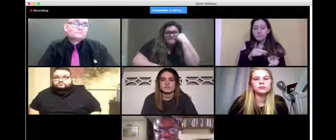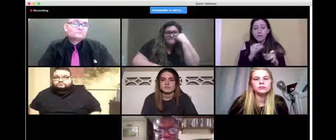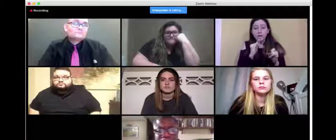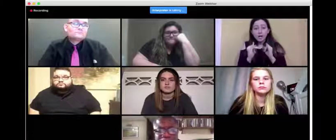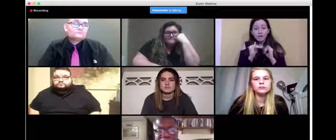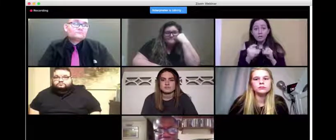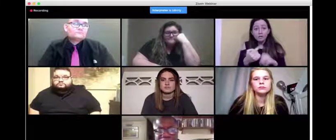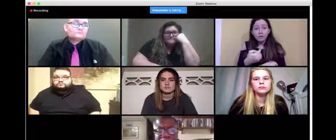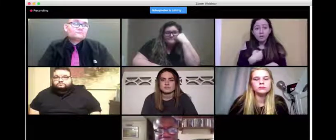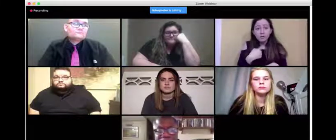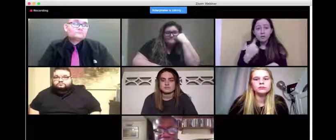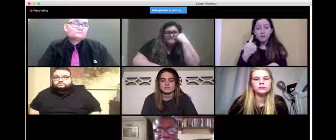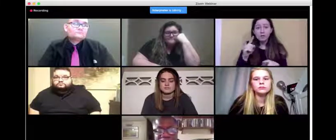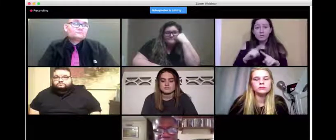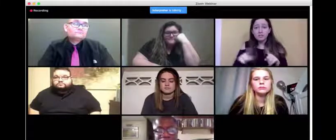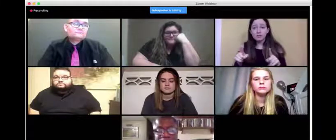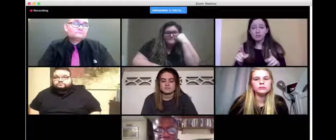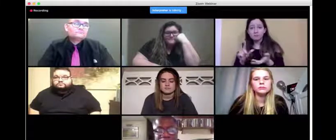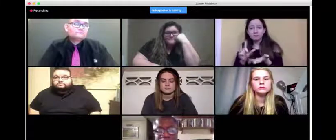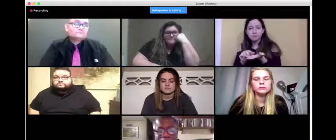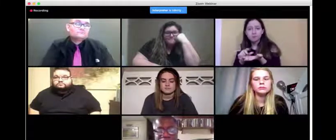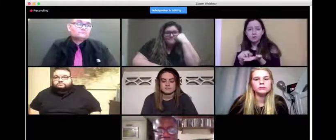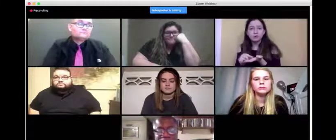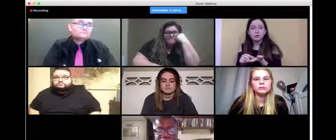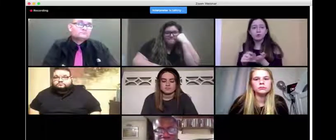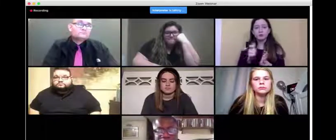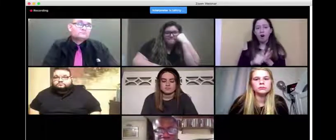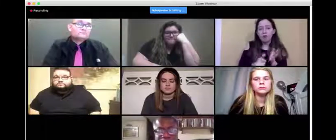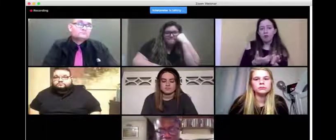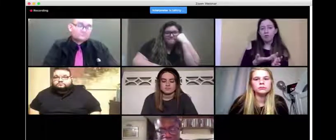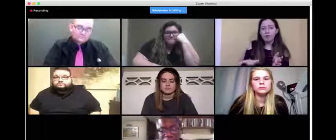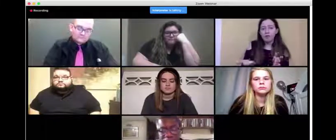articles and news outlets, and many of them,